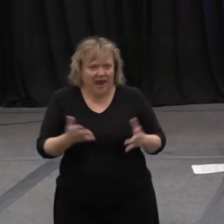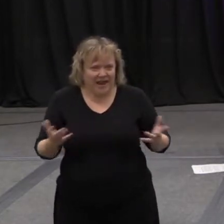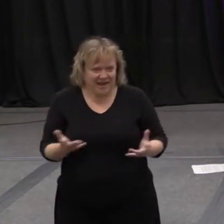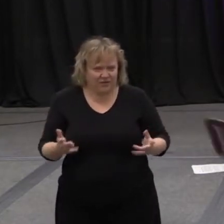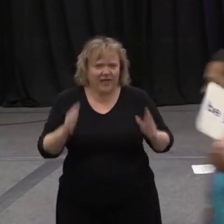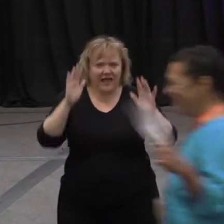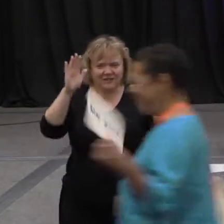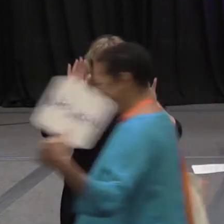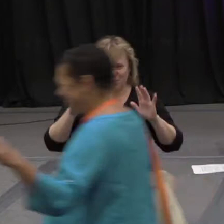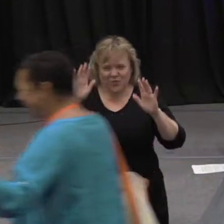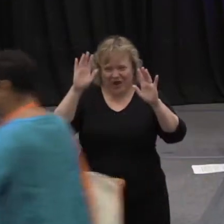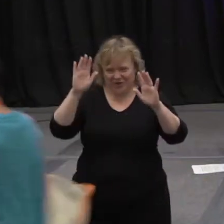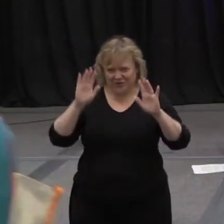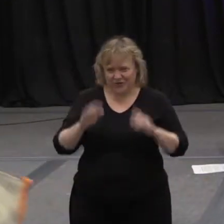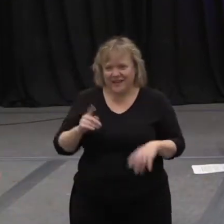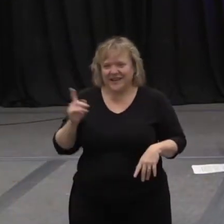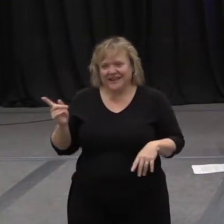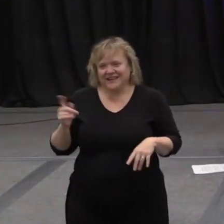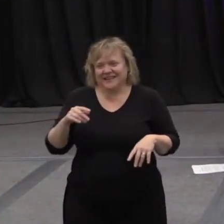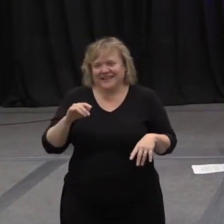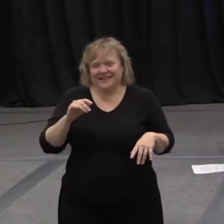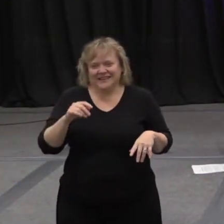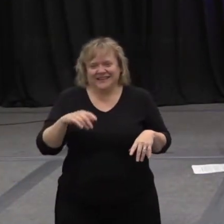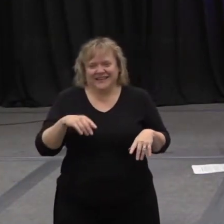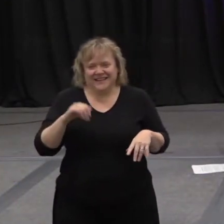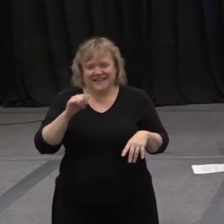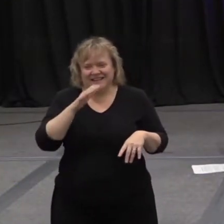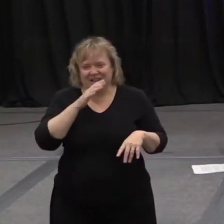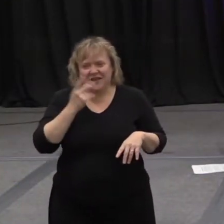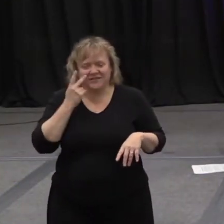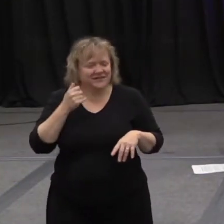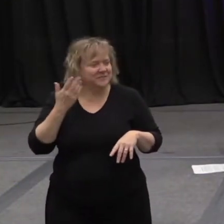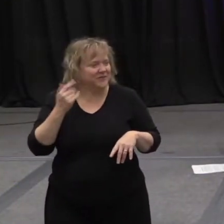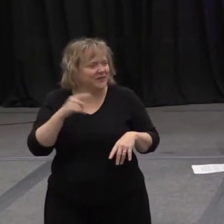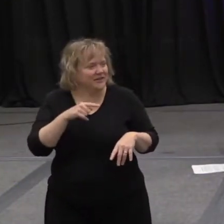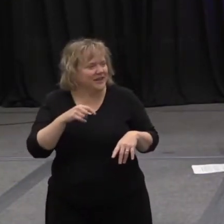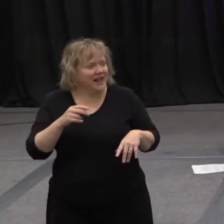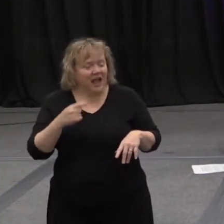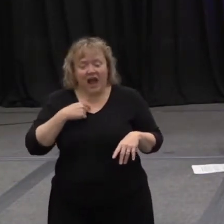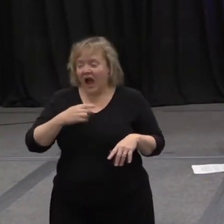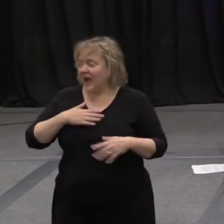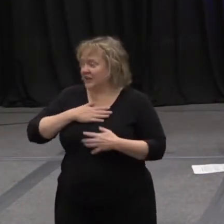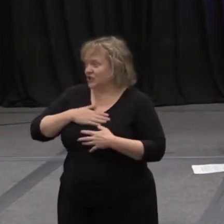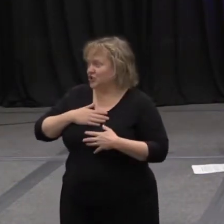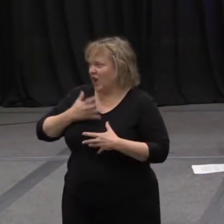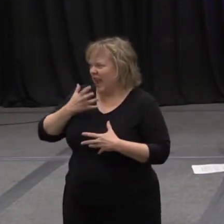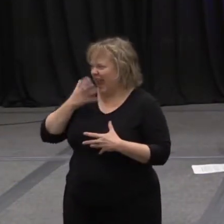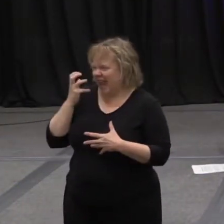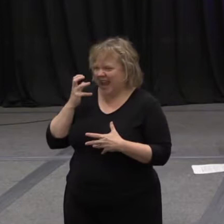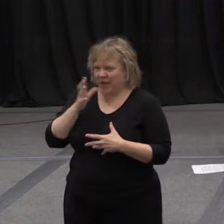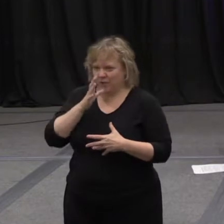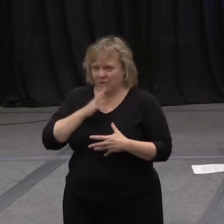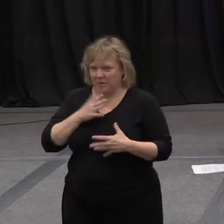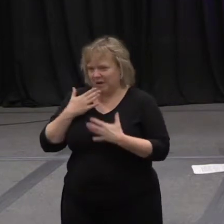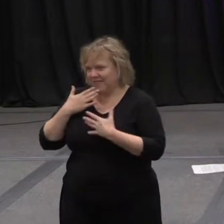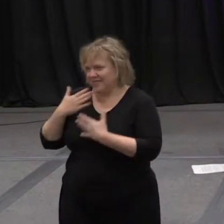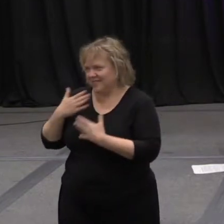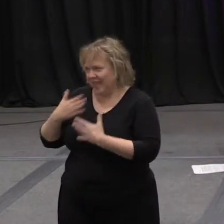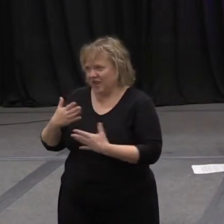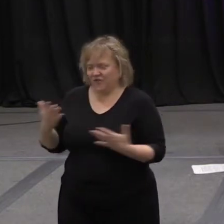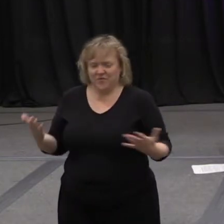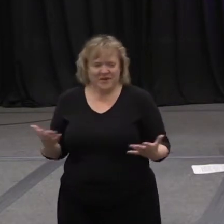Wonderful, wonderful, wonderful. Please have a seat. That's great. I love angry women. Angry women are changing the world. You're awesome. Thank you for being